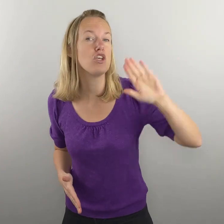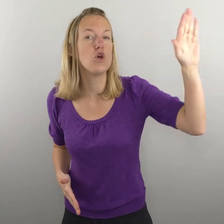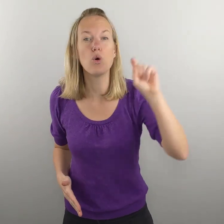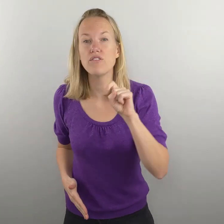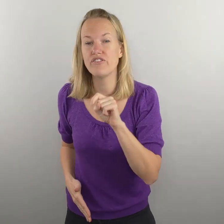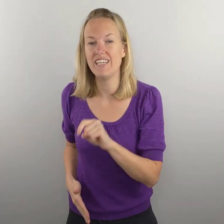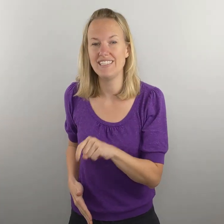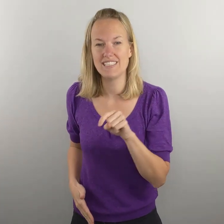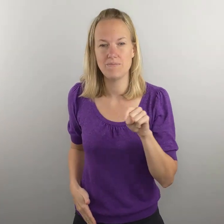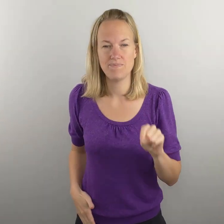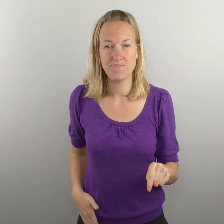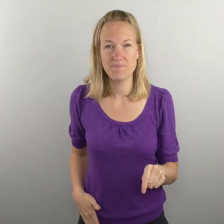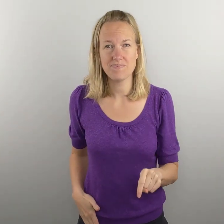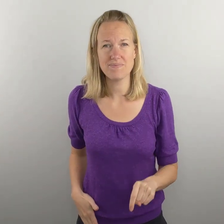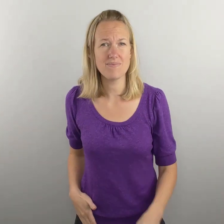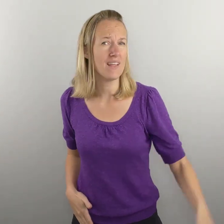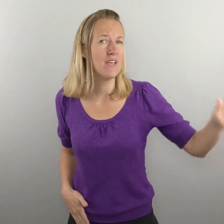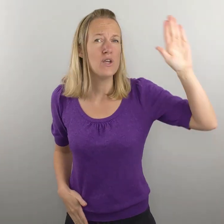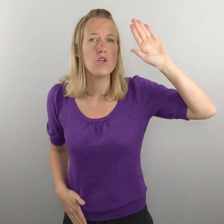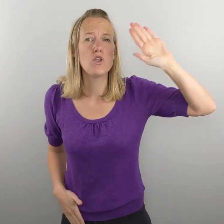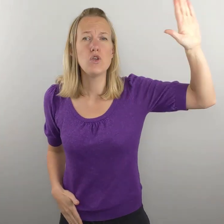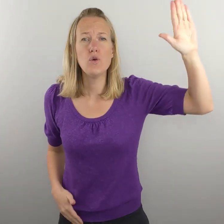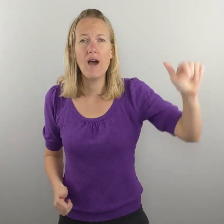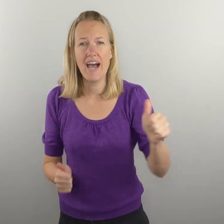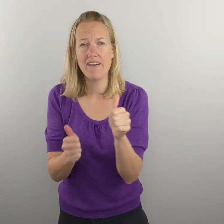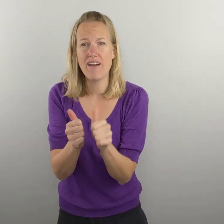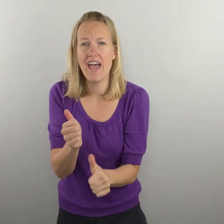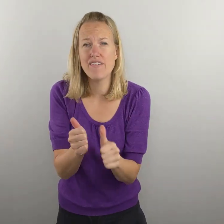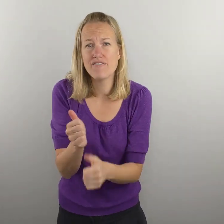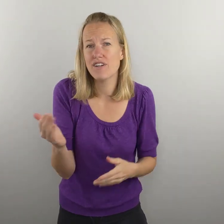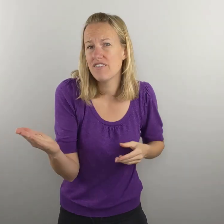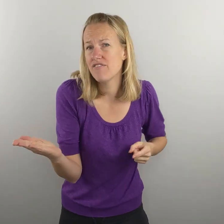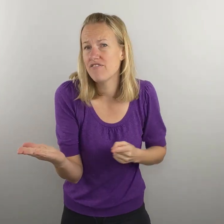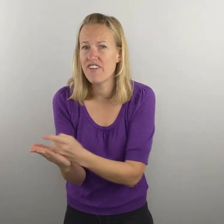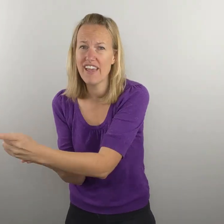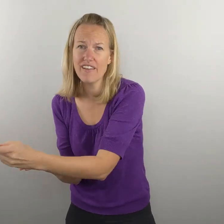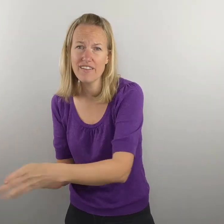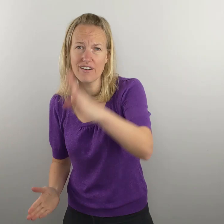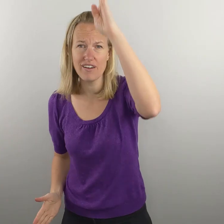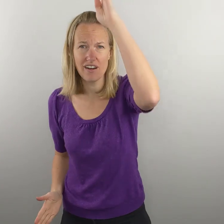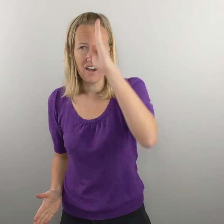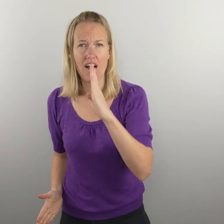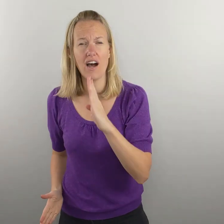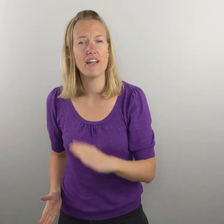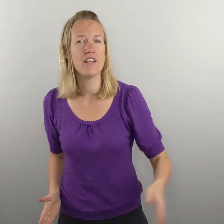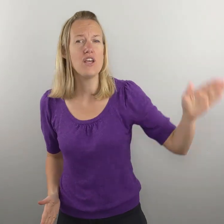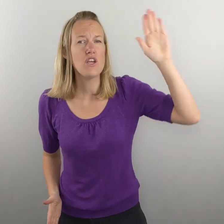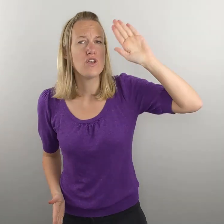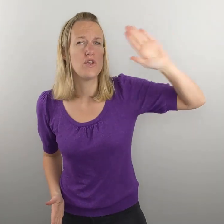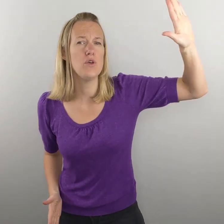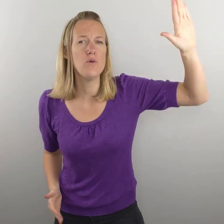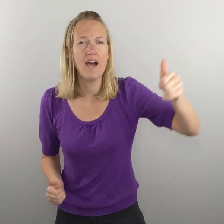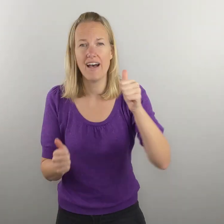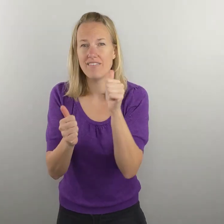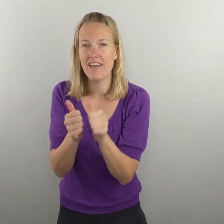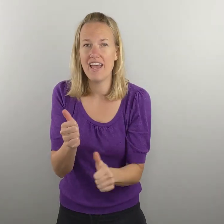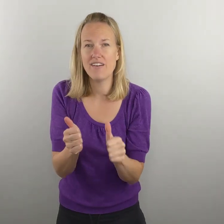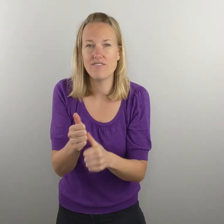your feet. You have every failure, God. You have